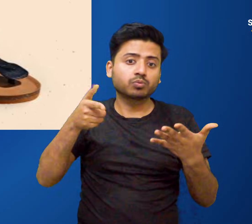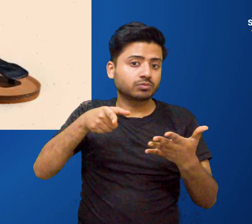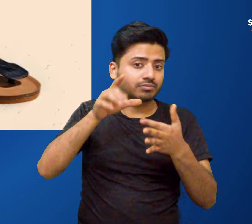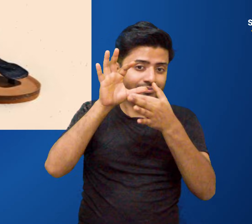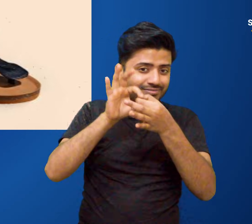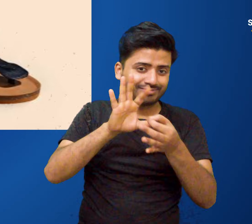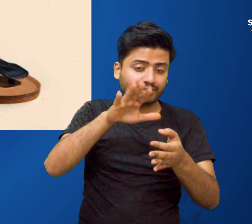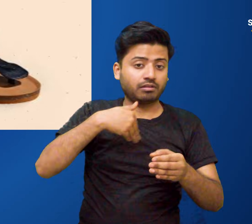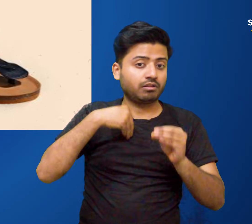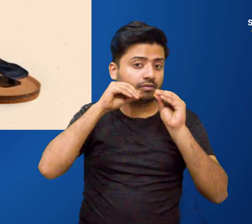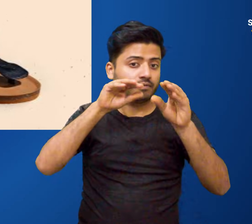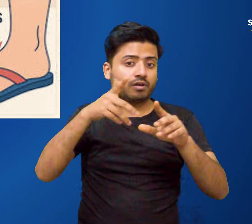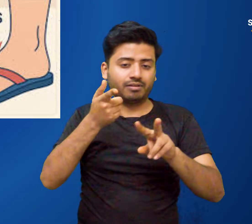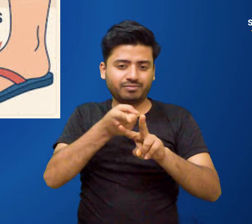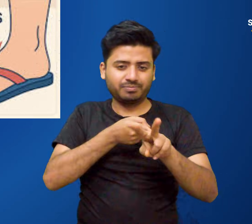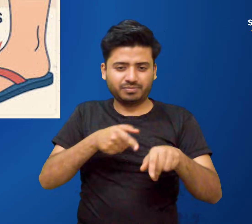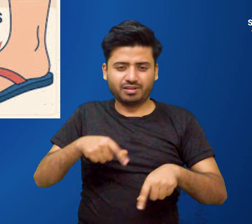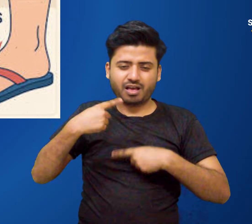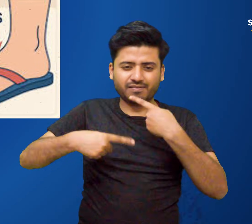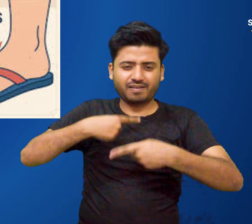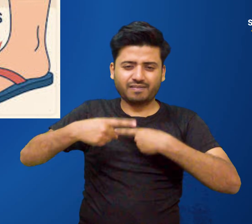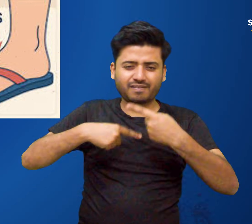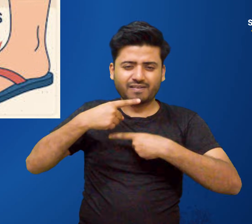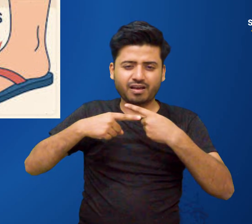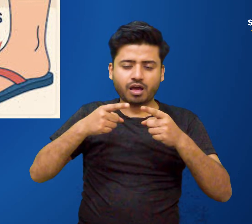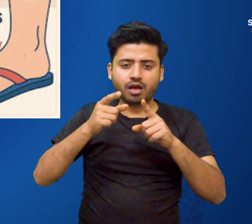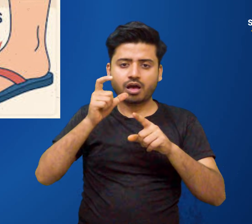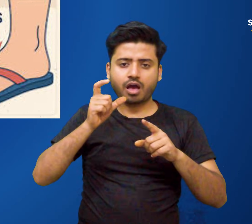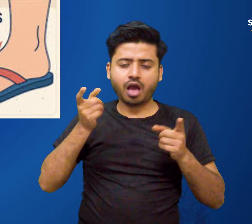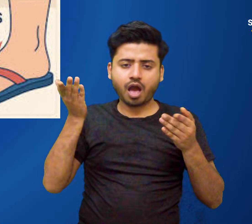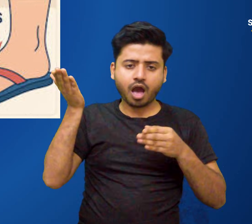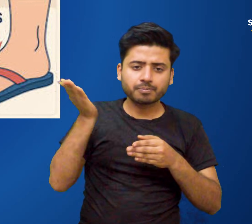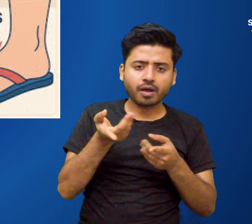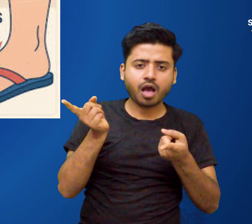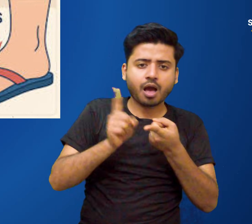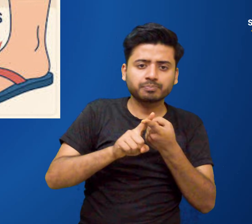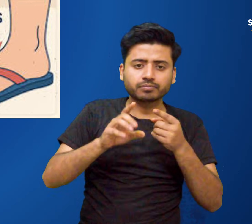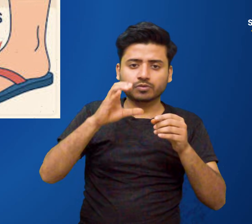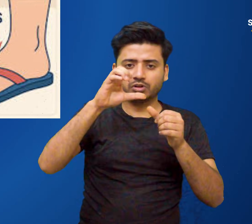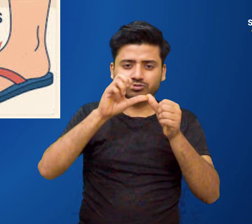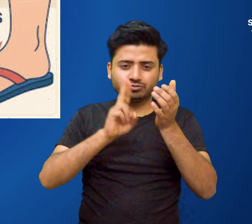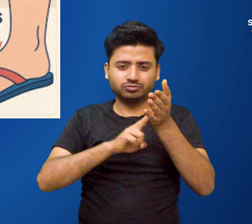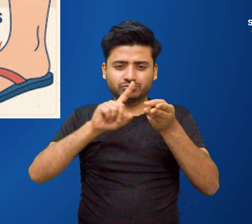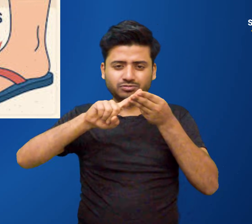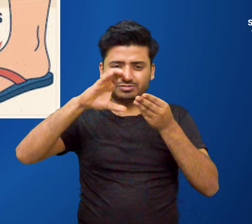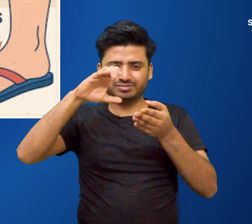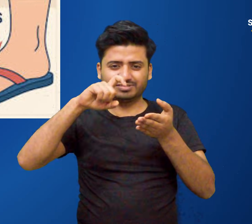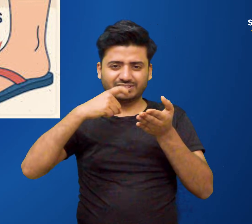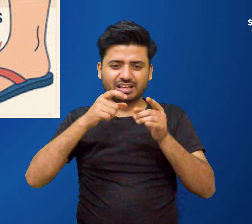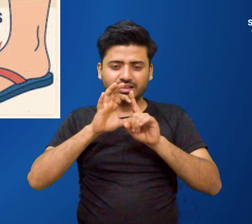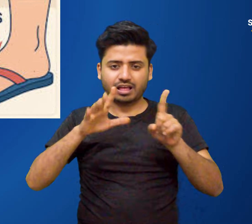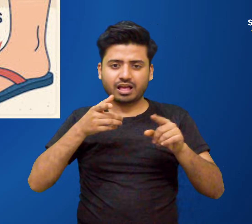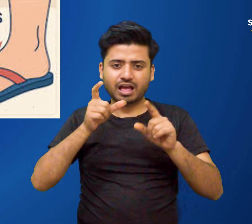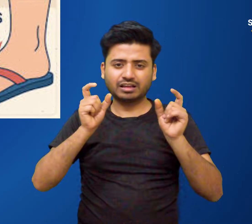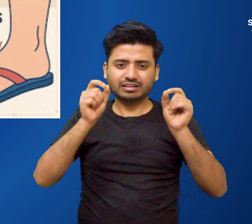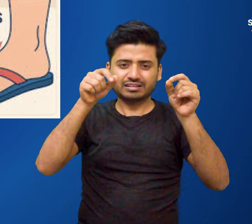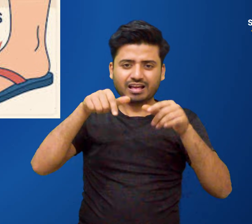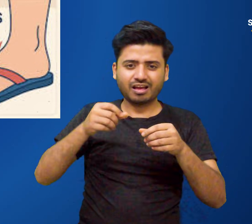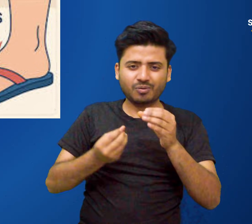feet are also more vulnerable to cuts, puncture wounds, and fungal infections like athlete's foot from public surfaces. Blisters